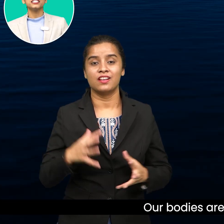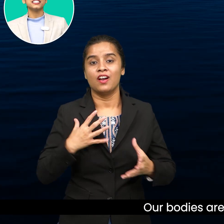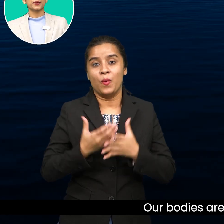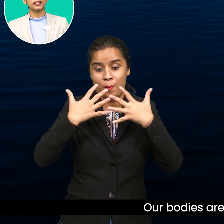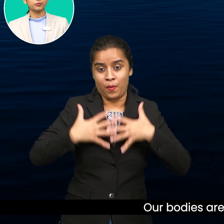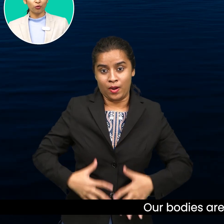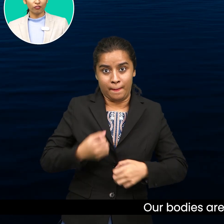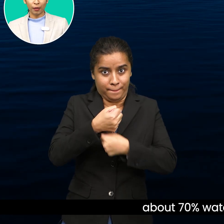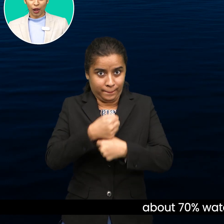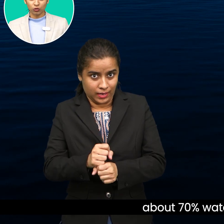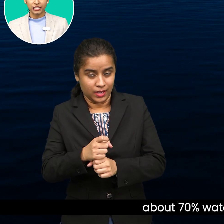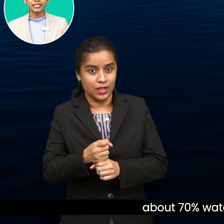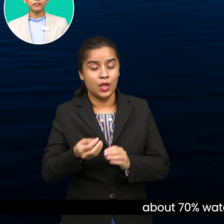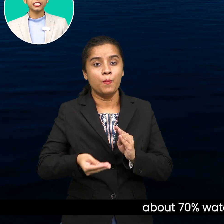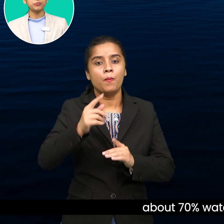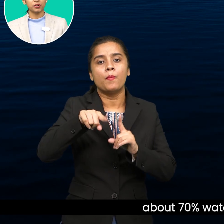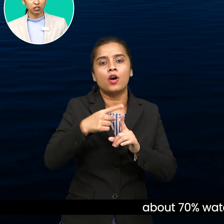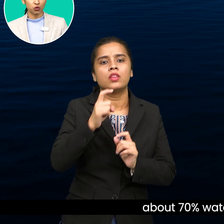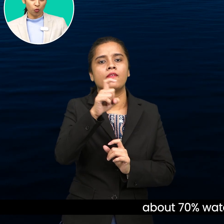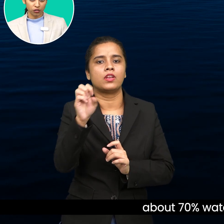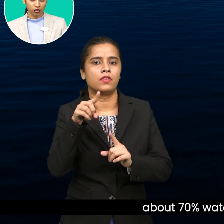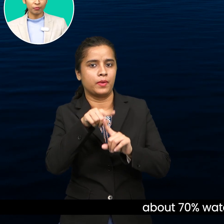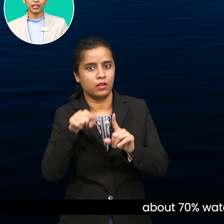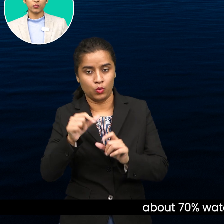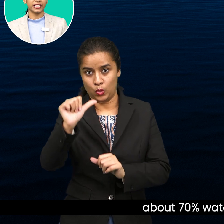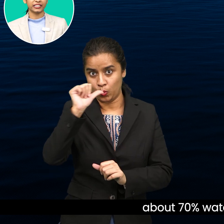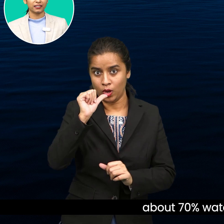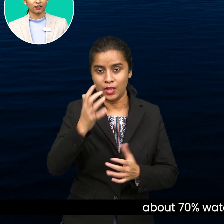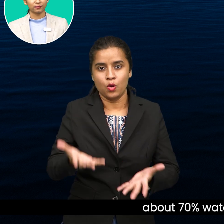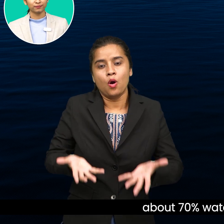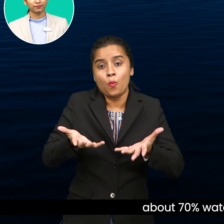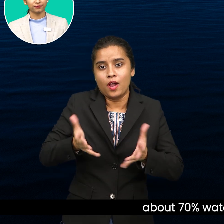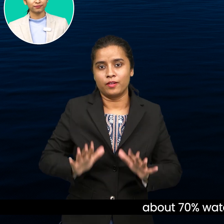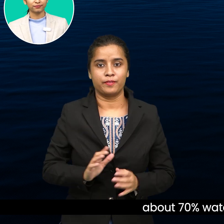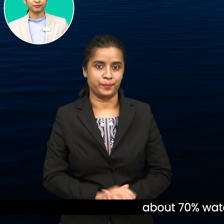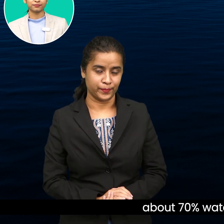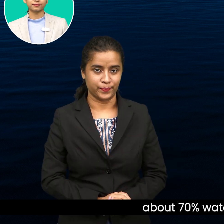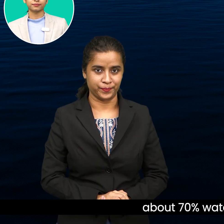Our bodies are made up of about 70% water by weight.